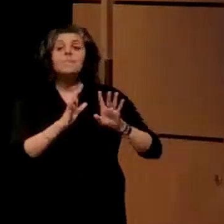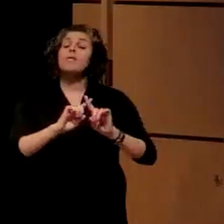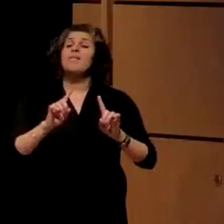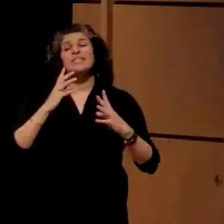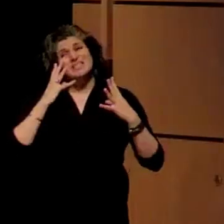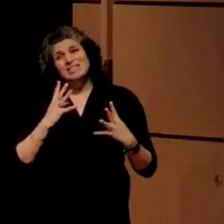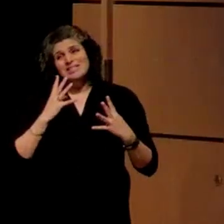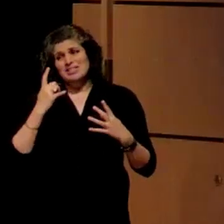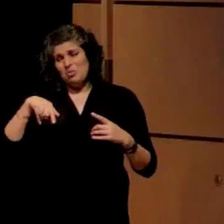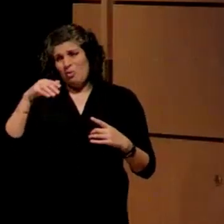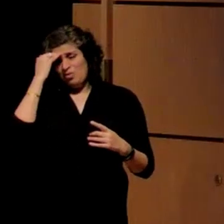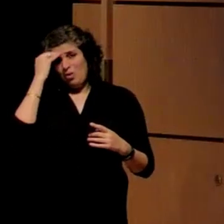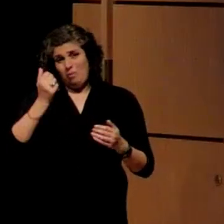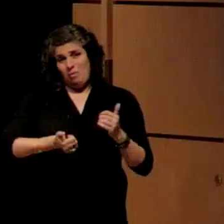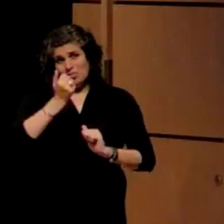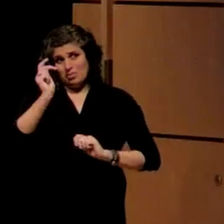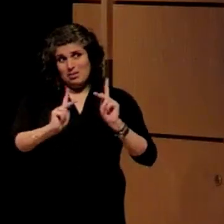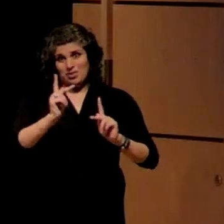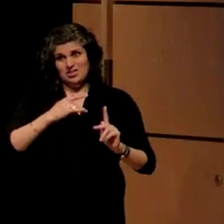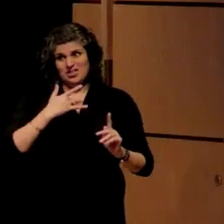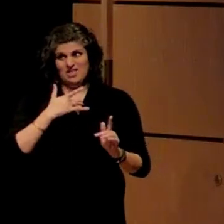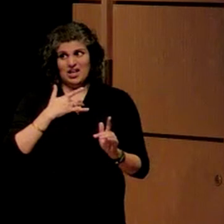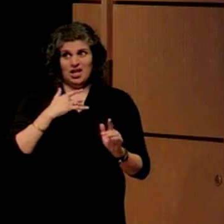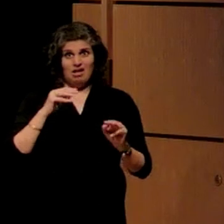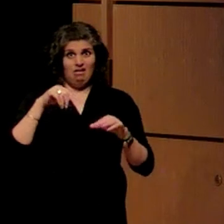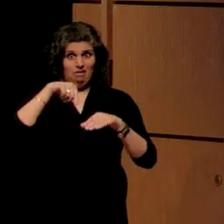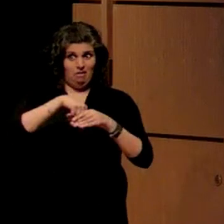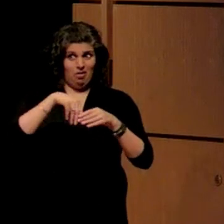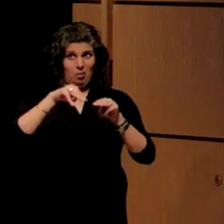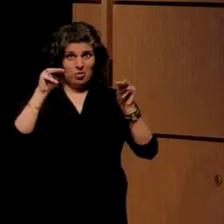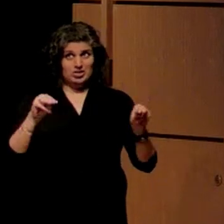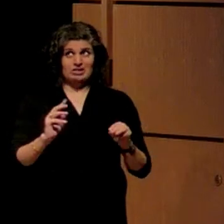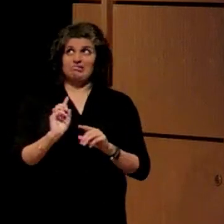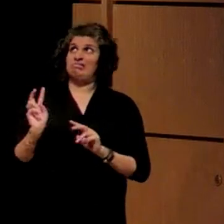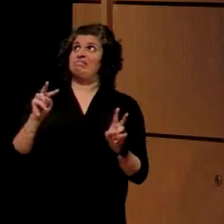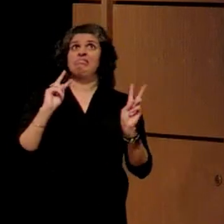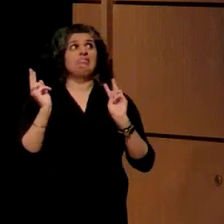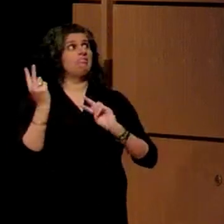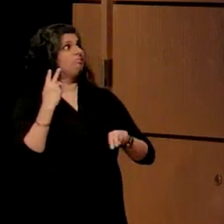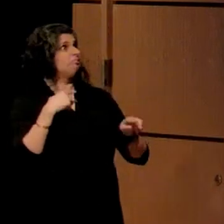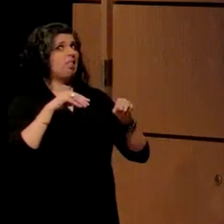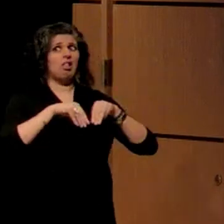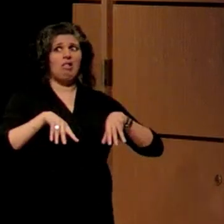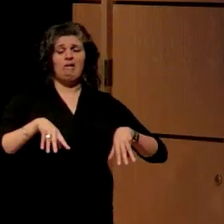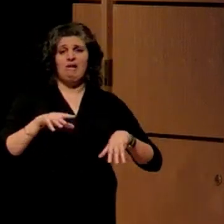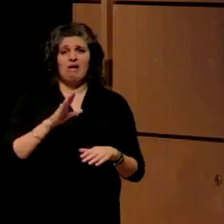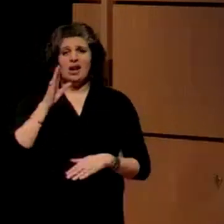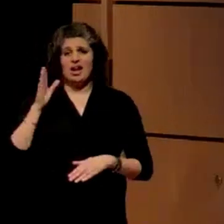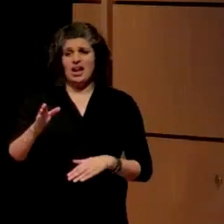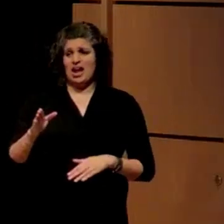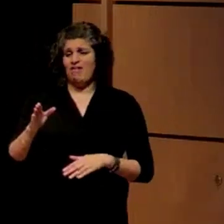Unfortunately, as I think you know, most people still find themselves lost in the Portland Art Museum's labyrinth, and many never